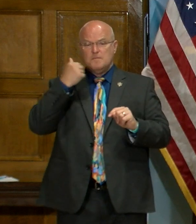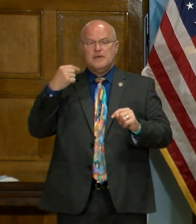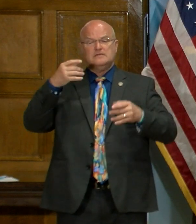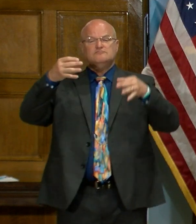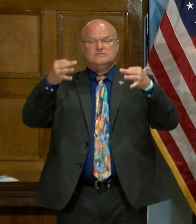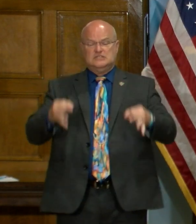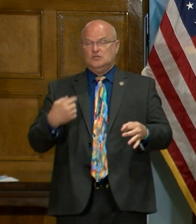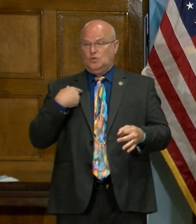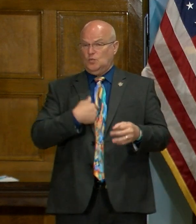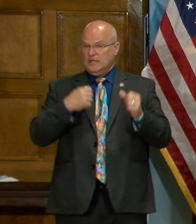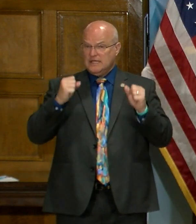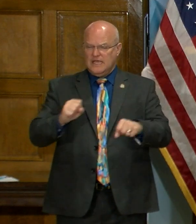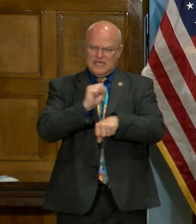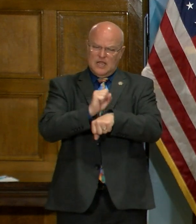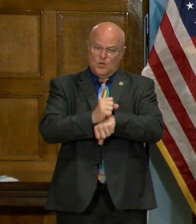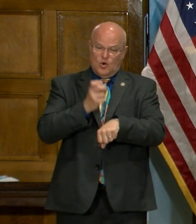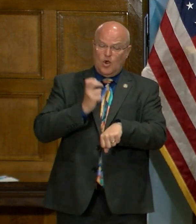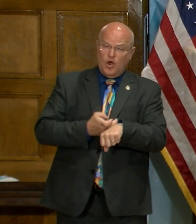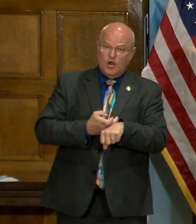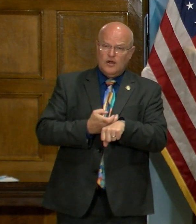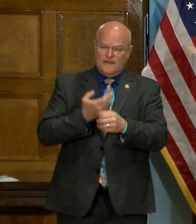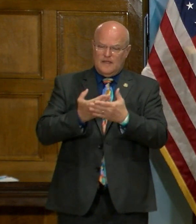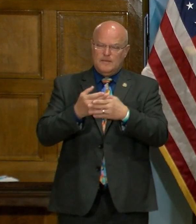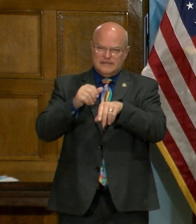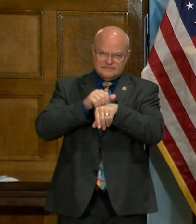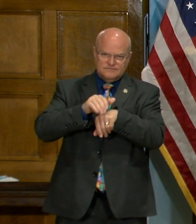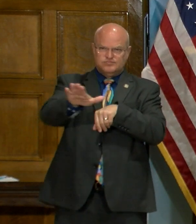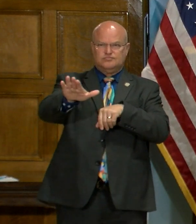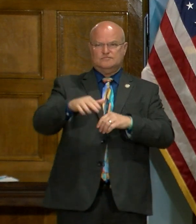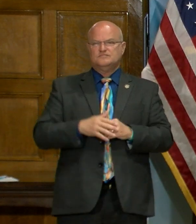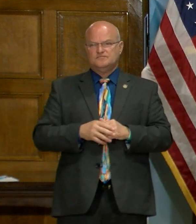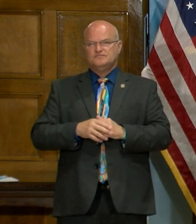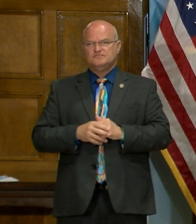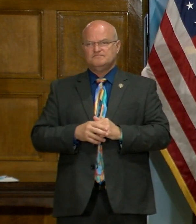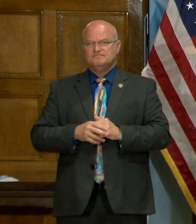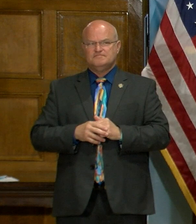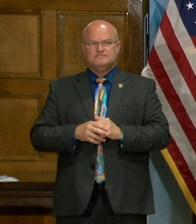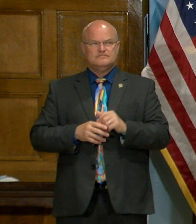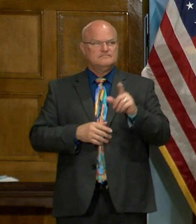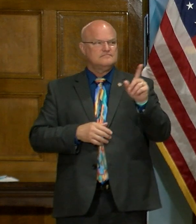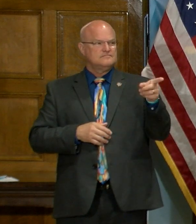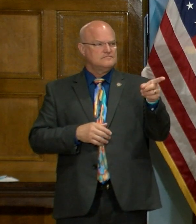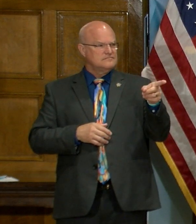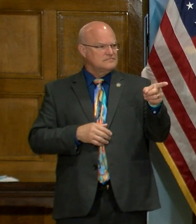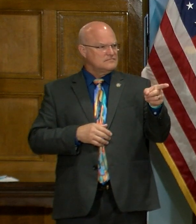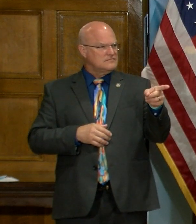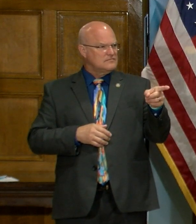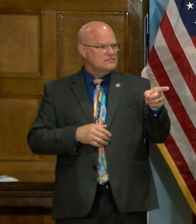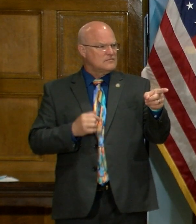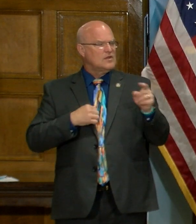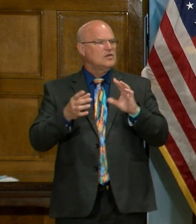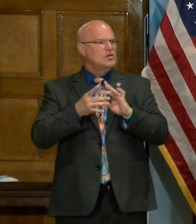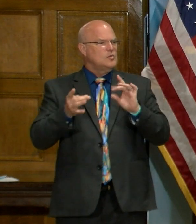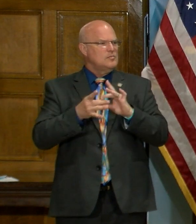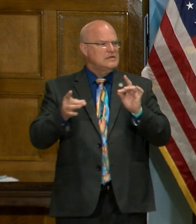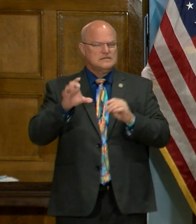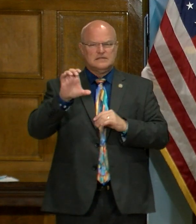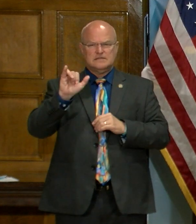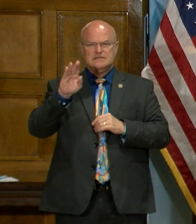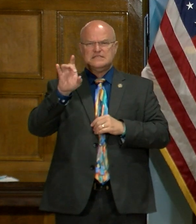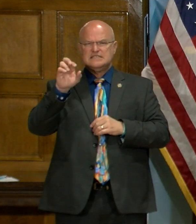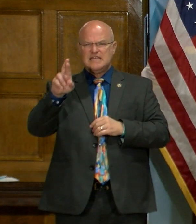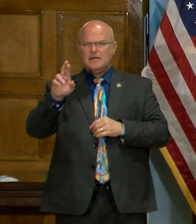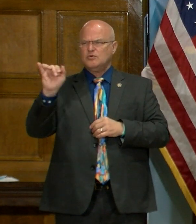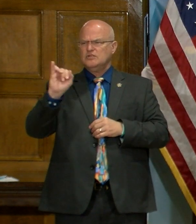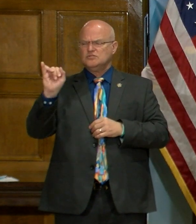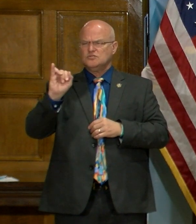best judgments we can, to work as hard as we can to get that money out the door. Yes, sir. You had mentioned cyber